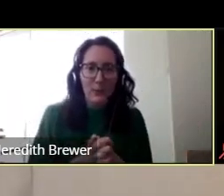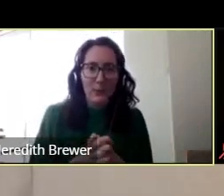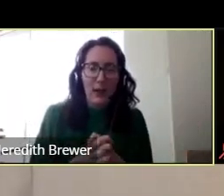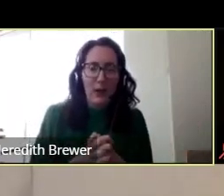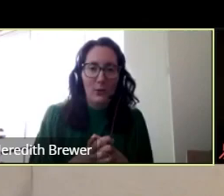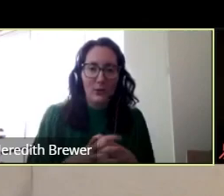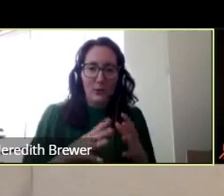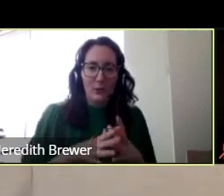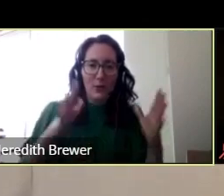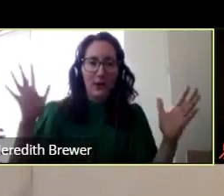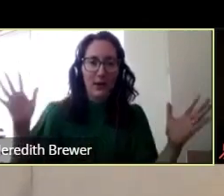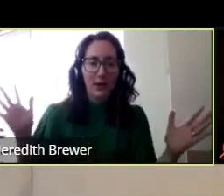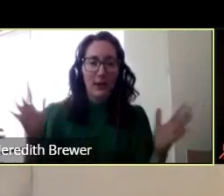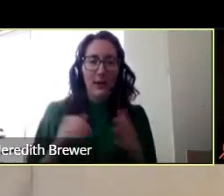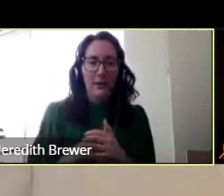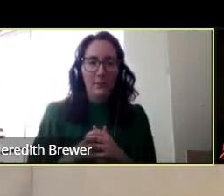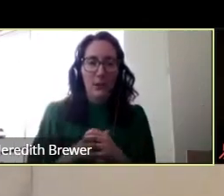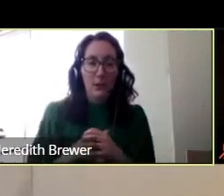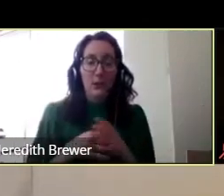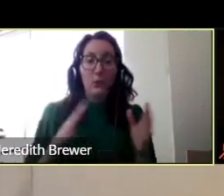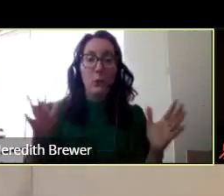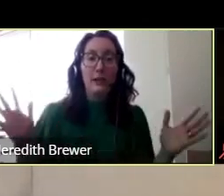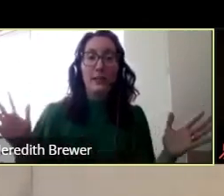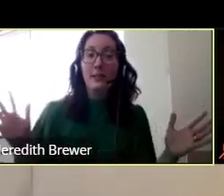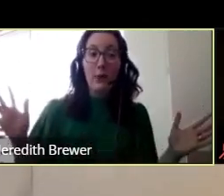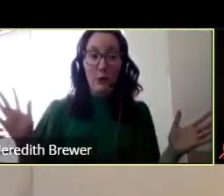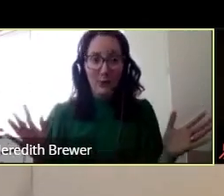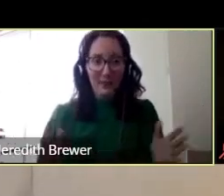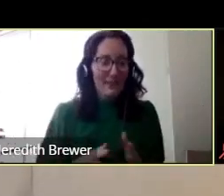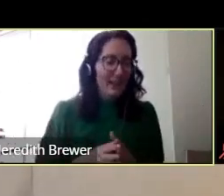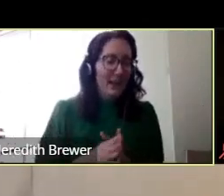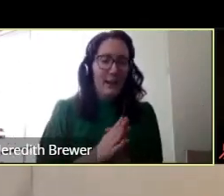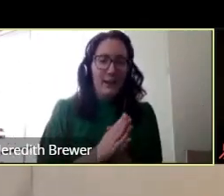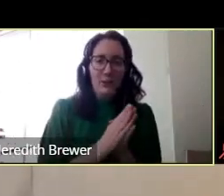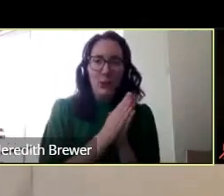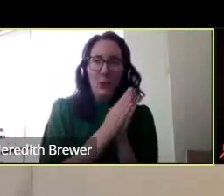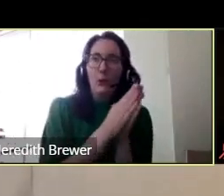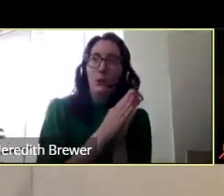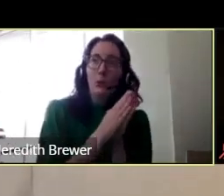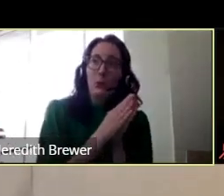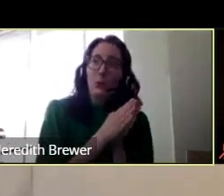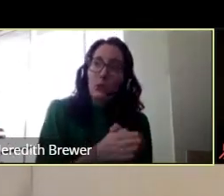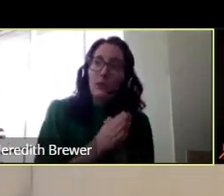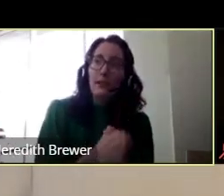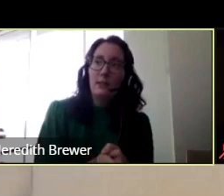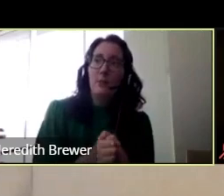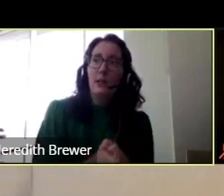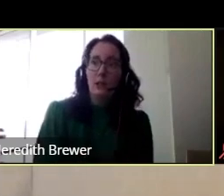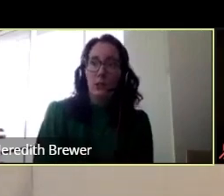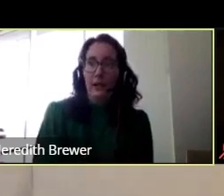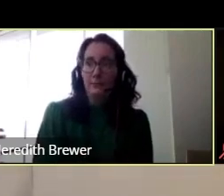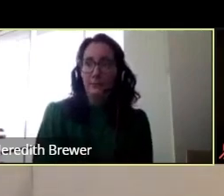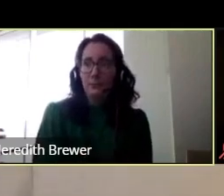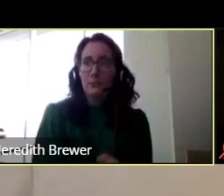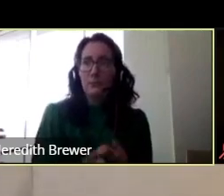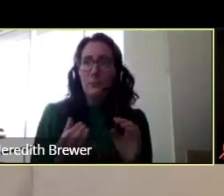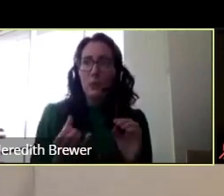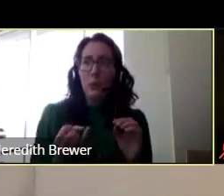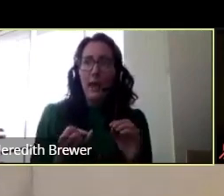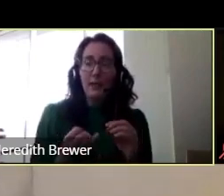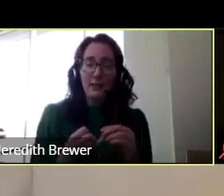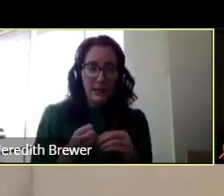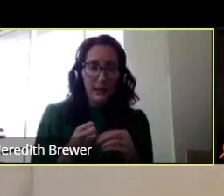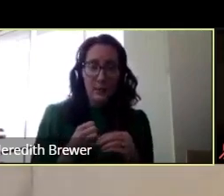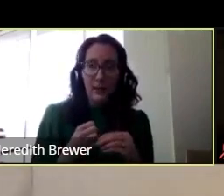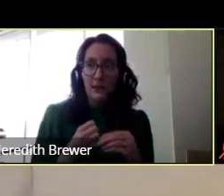example of how we sort of are, that the work is evolving. So when we originally submitted the grant, we had